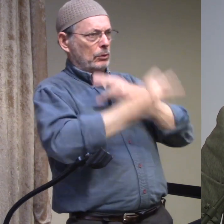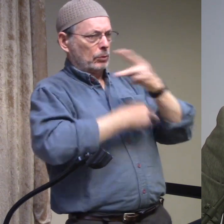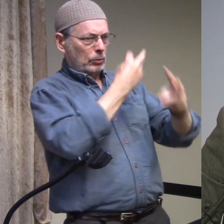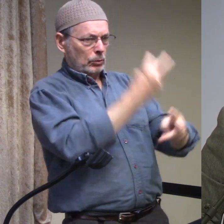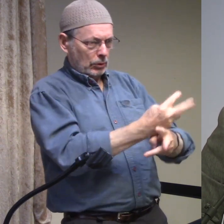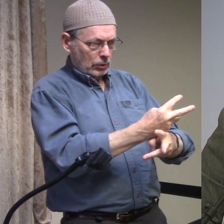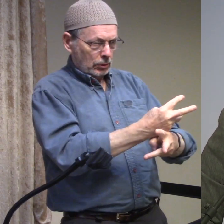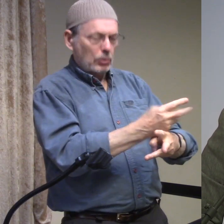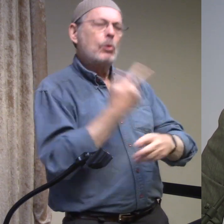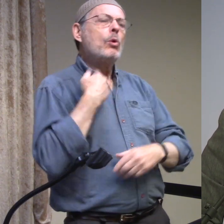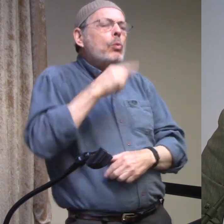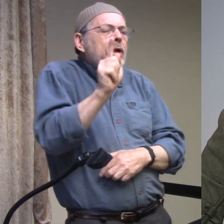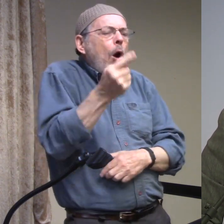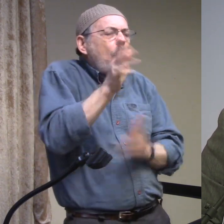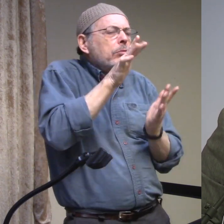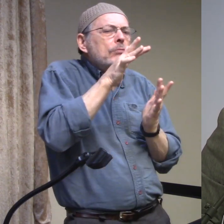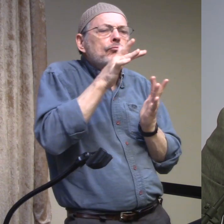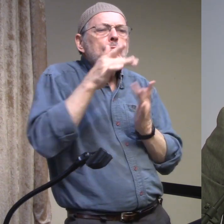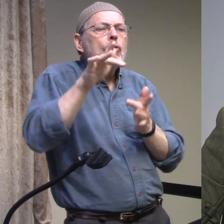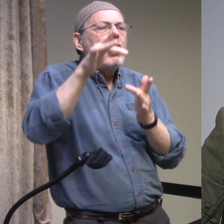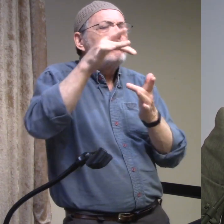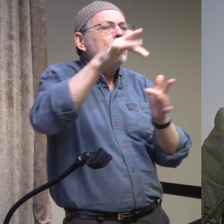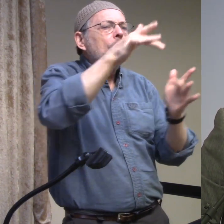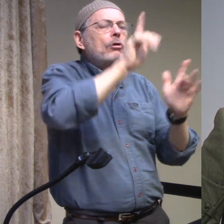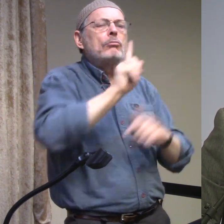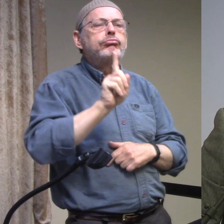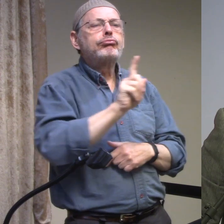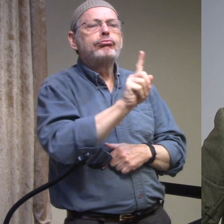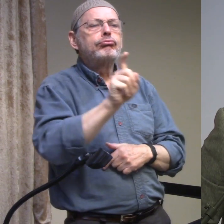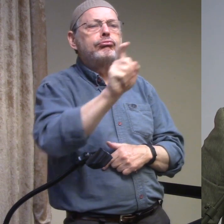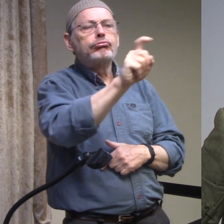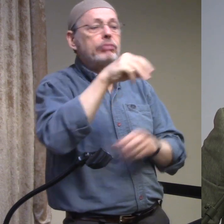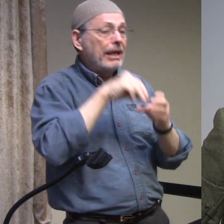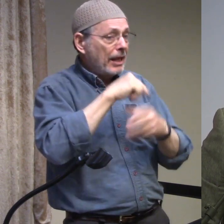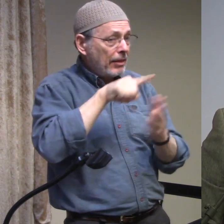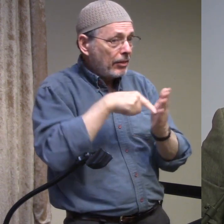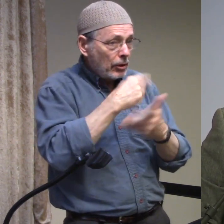We are travelers in this world, nothing more.